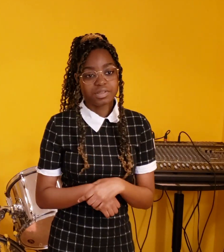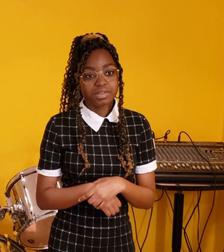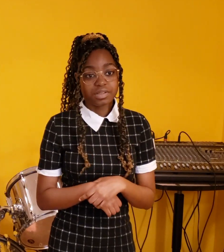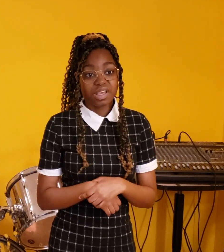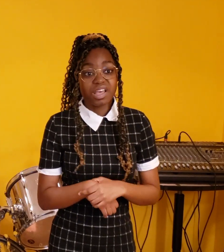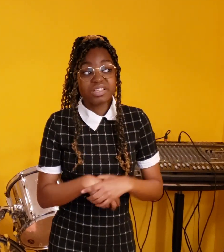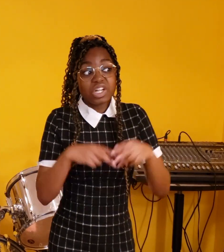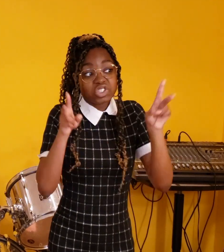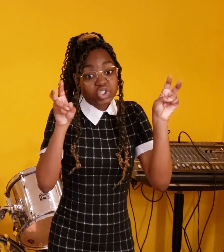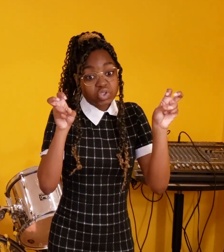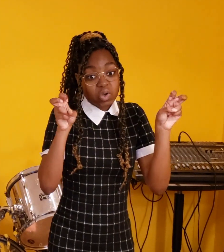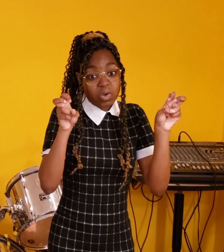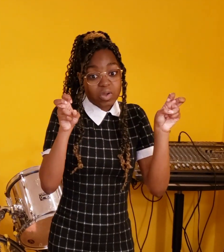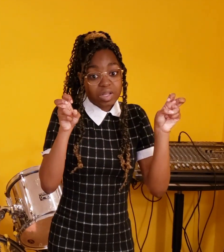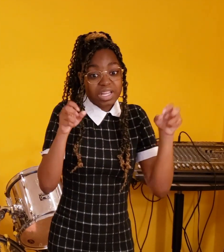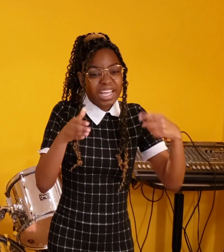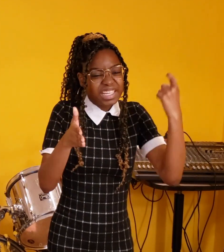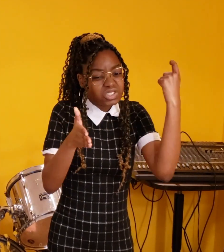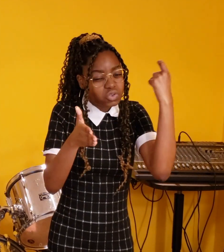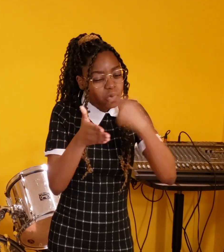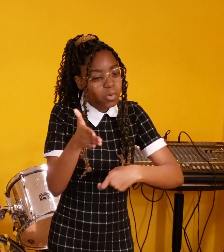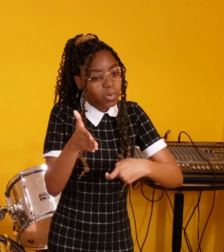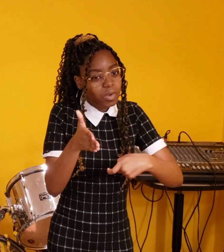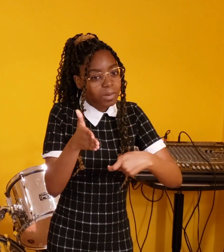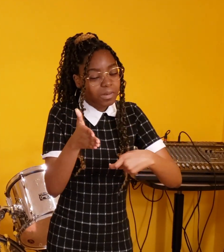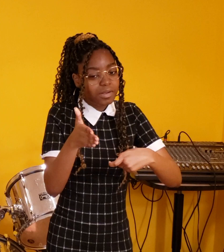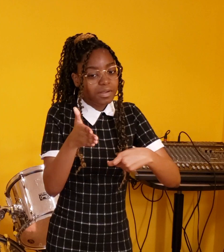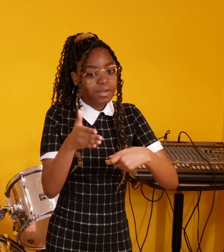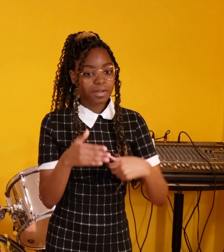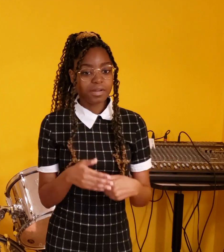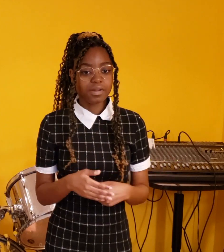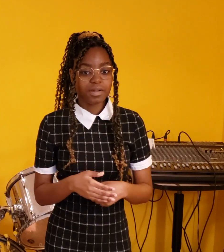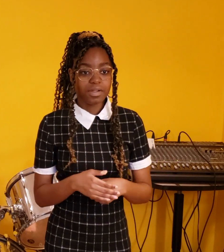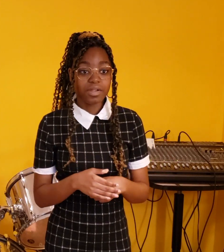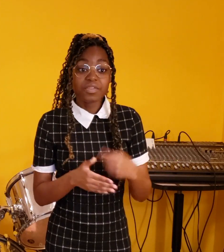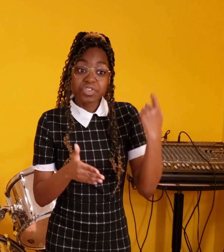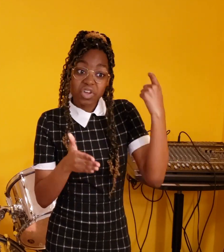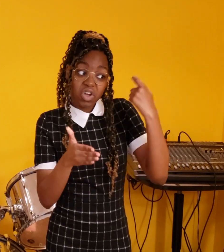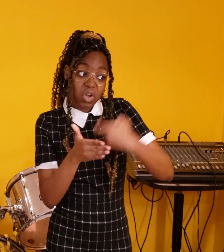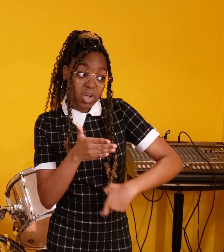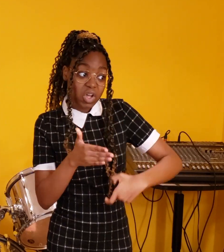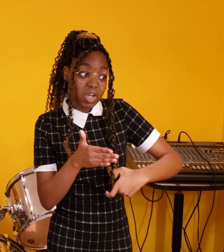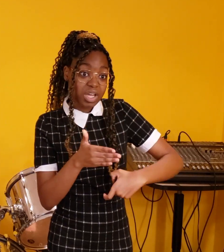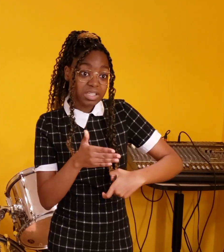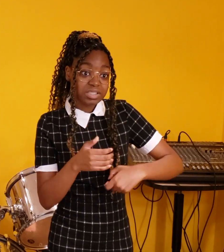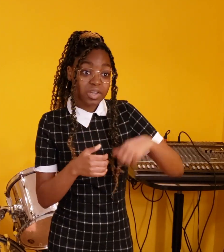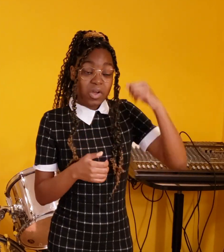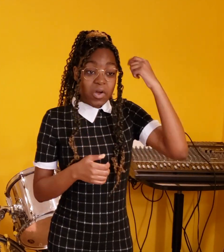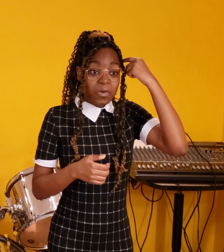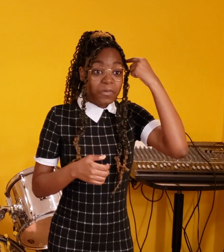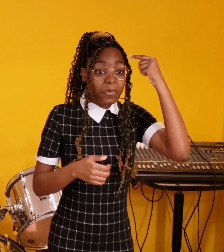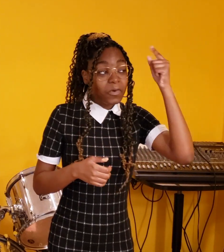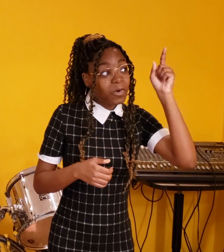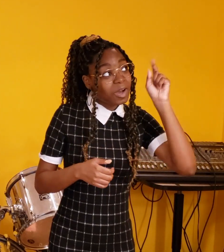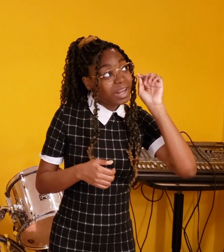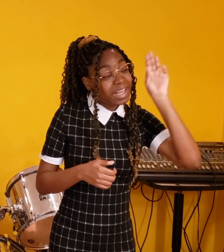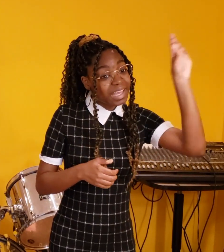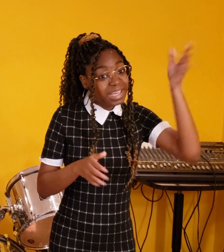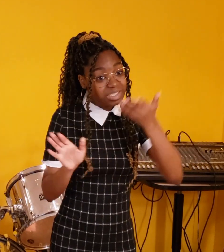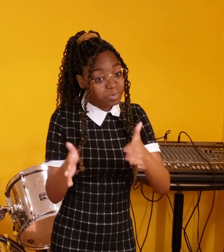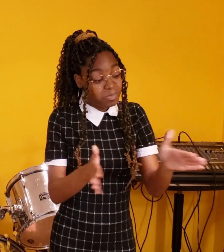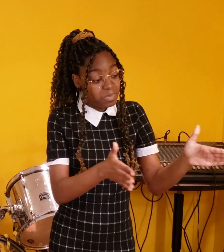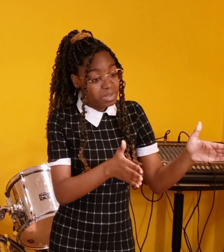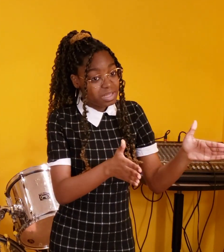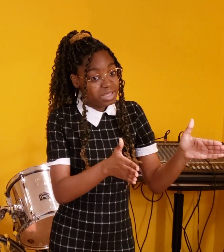And it talks about the cost that was attached to what God had for us before the